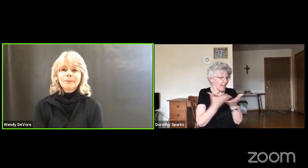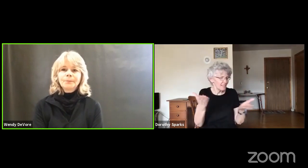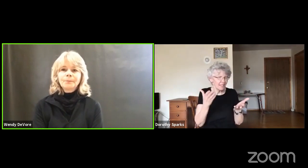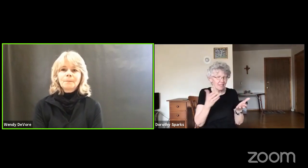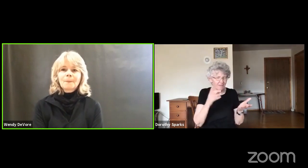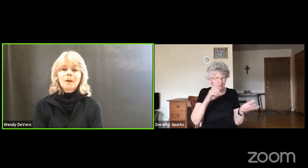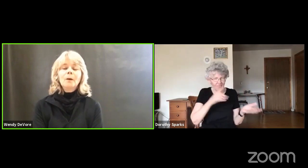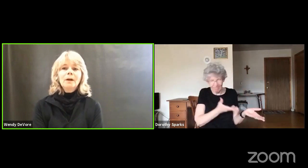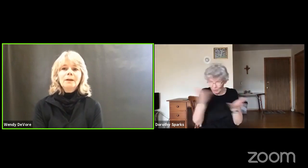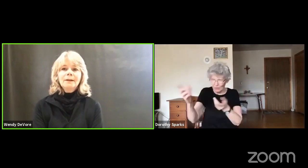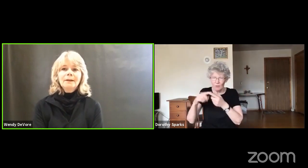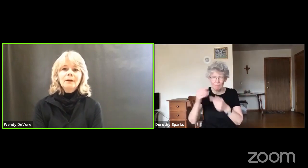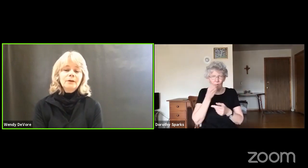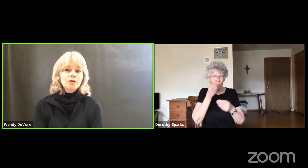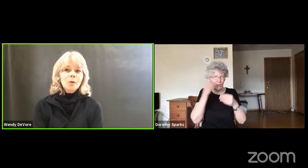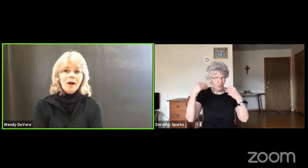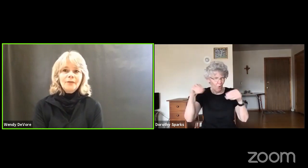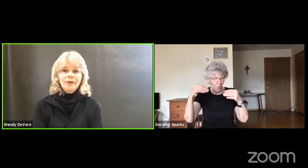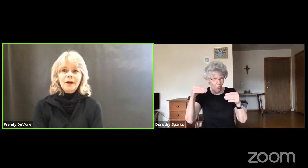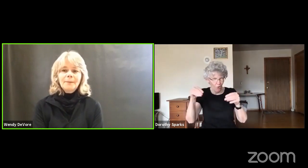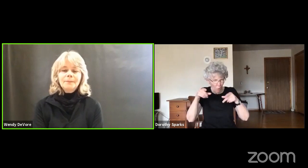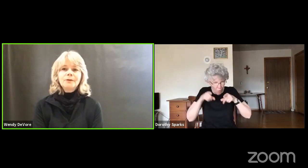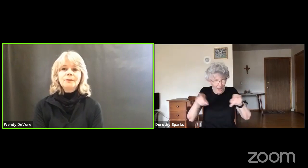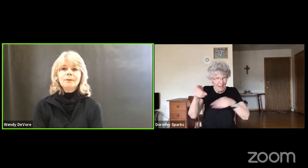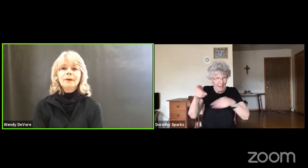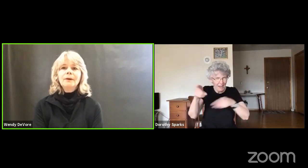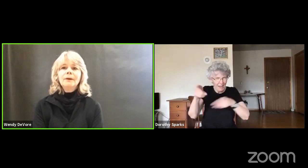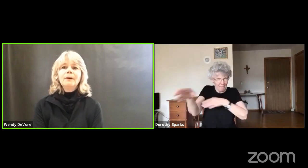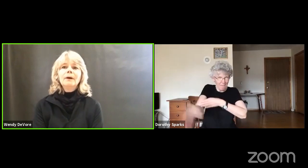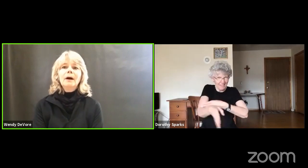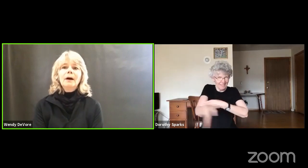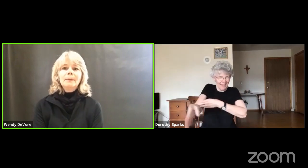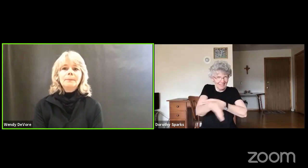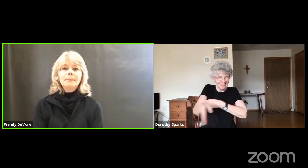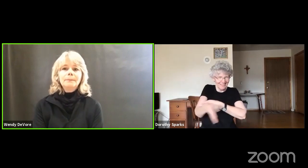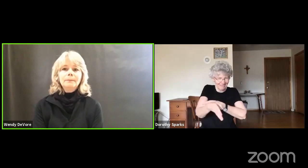there are willing to offer up to